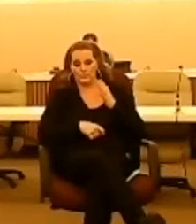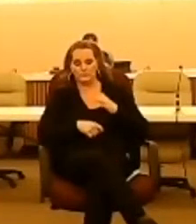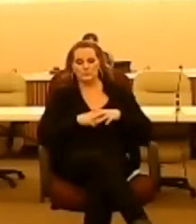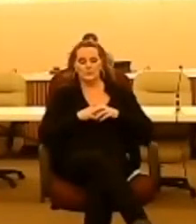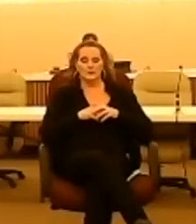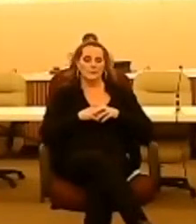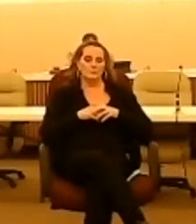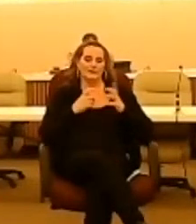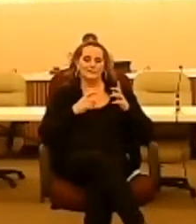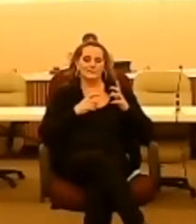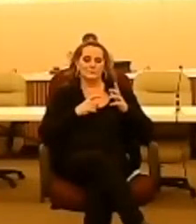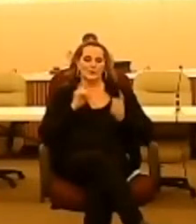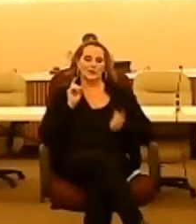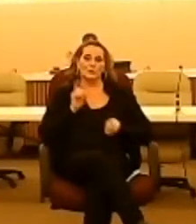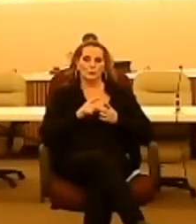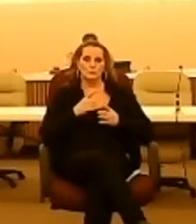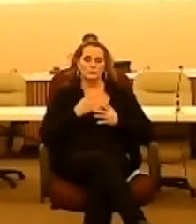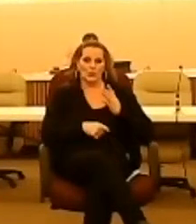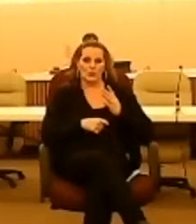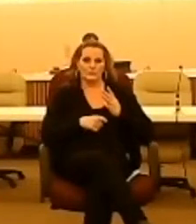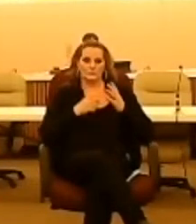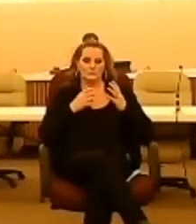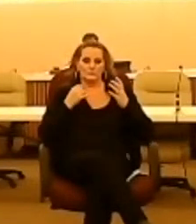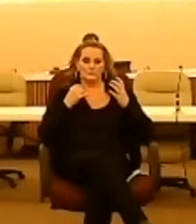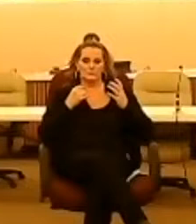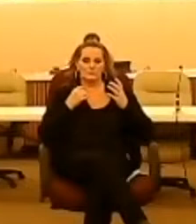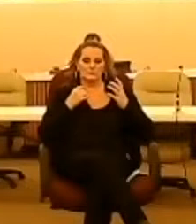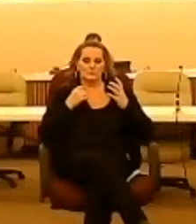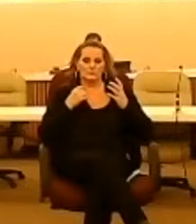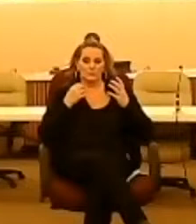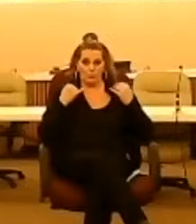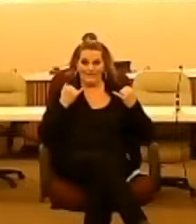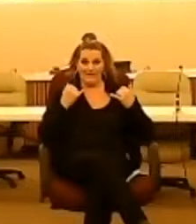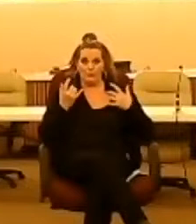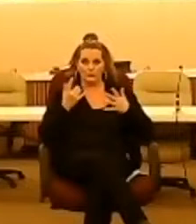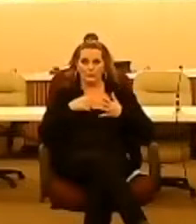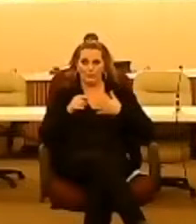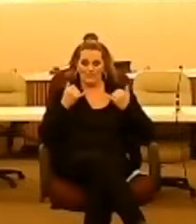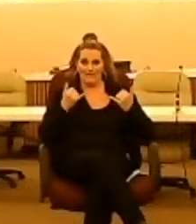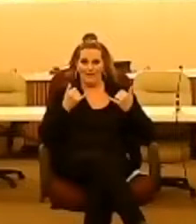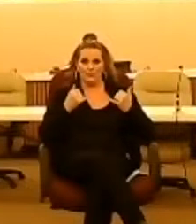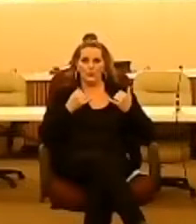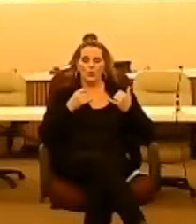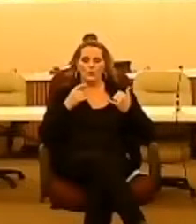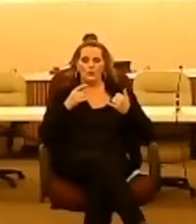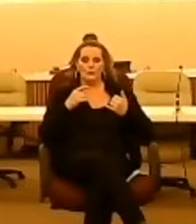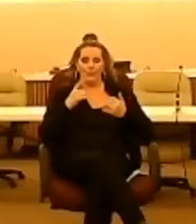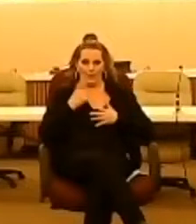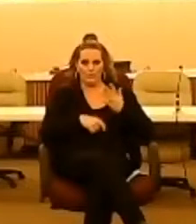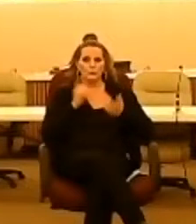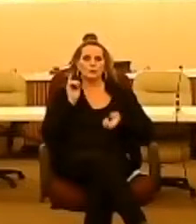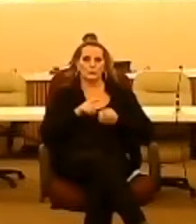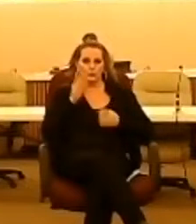what it currently is in one that was previously approved. So, and